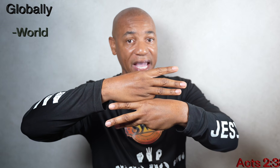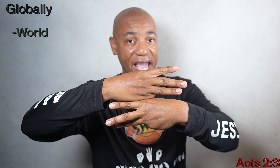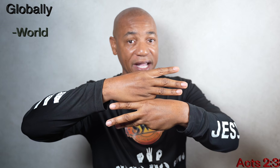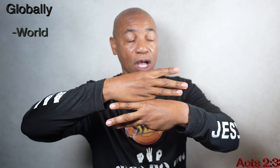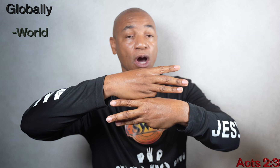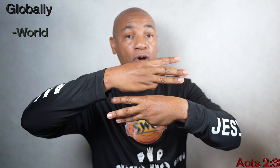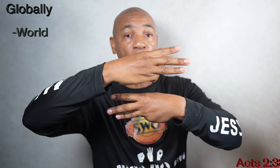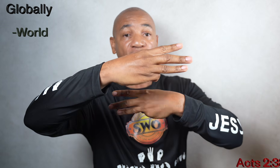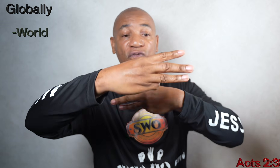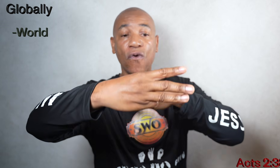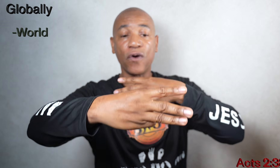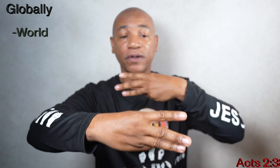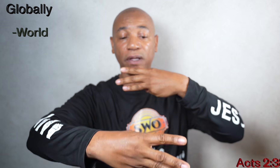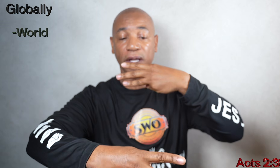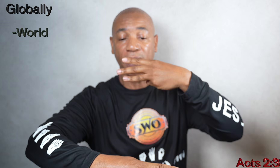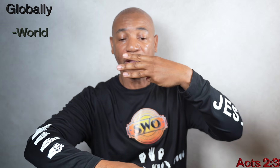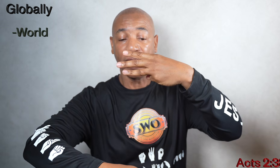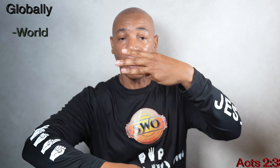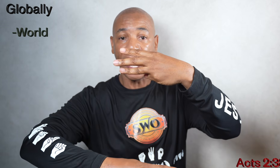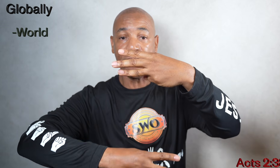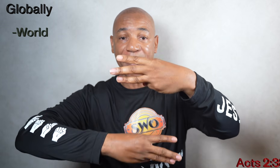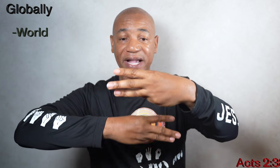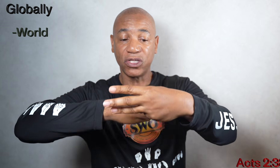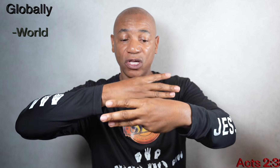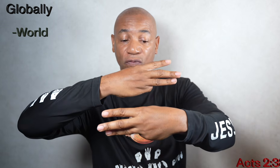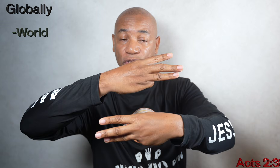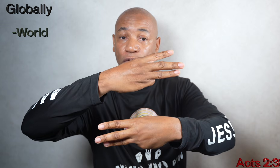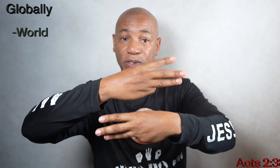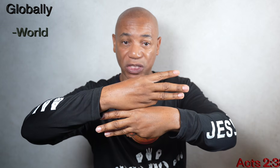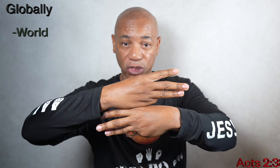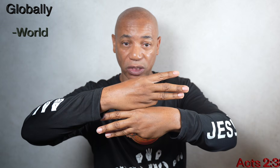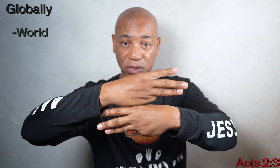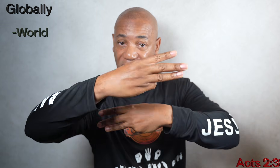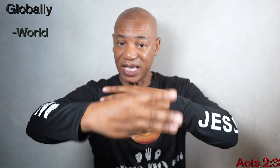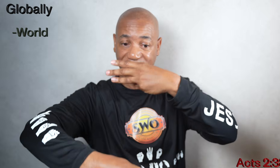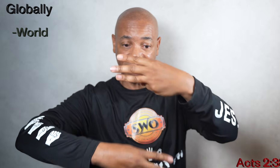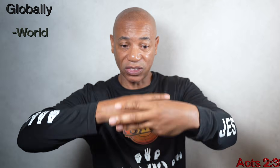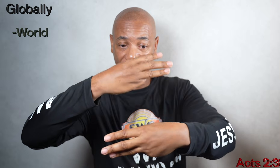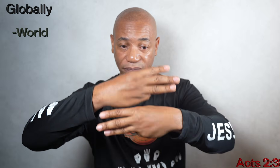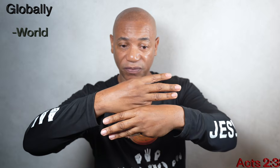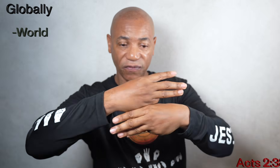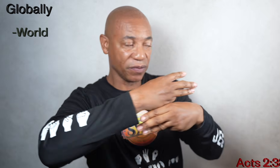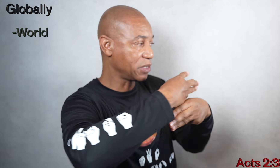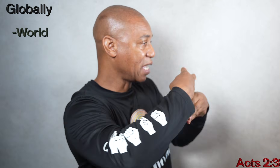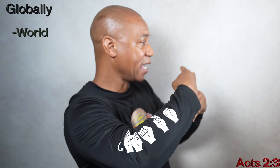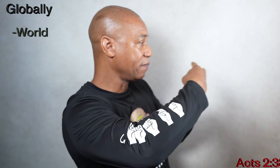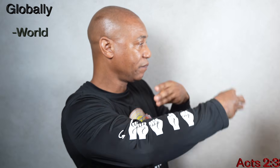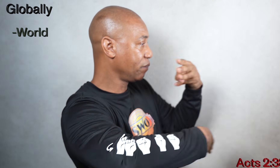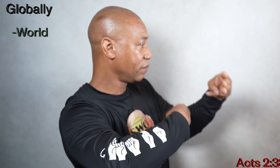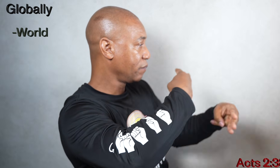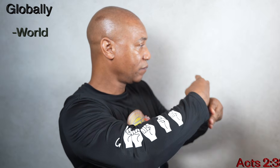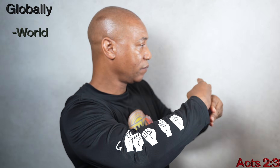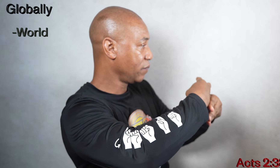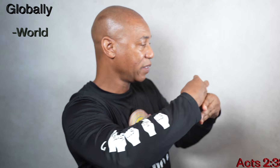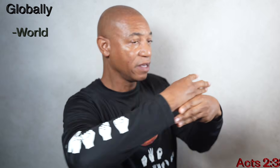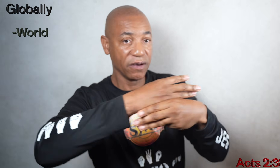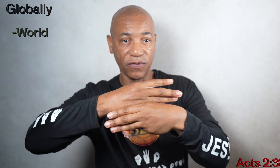hand, go forward and back to the original position, just like this, from the side, front